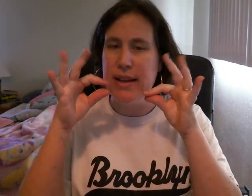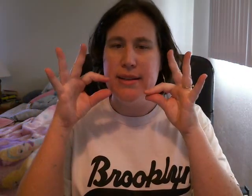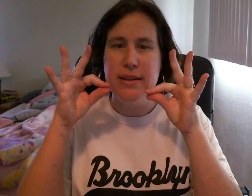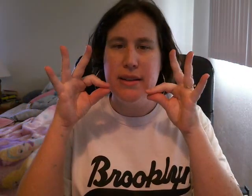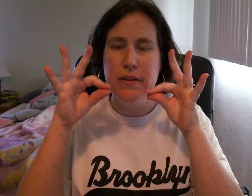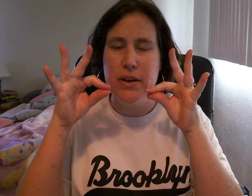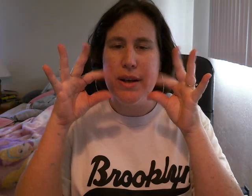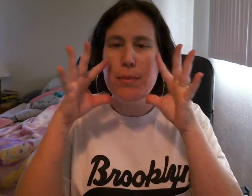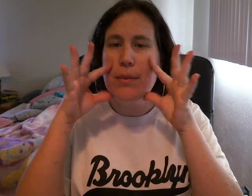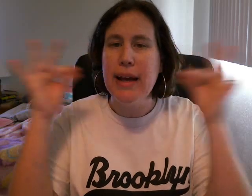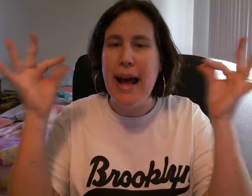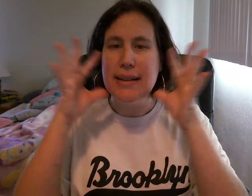this. Fingers up. Cat.